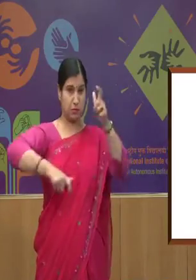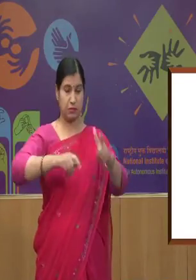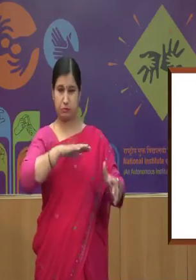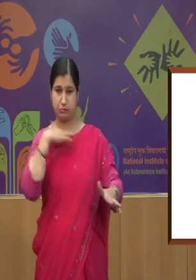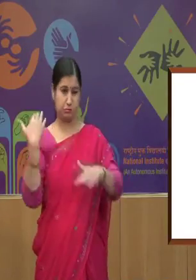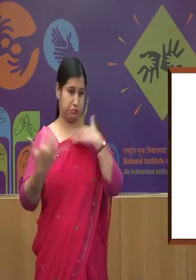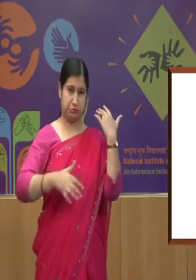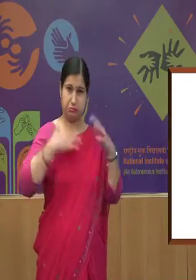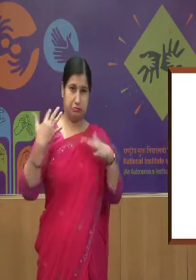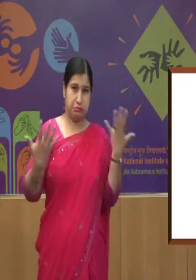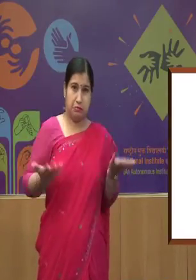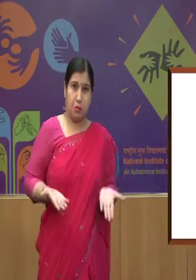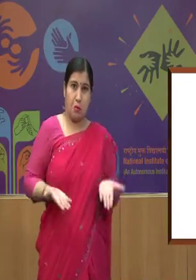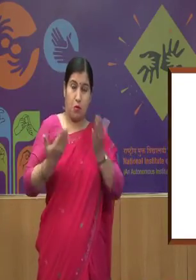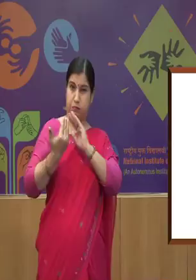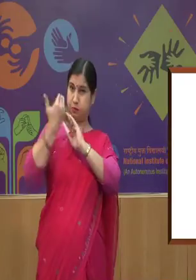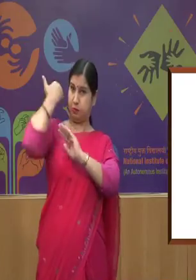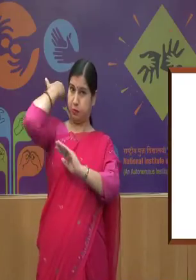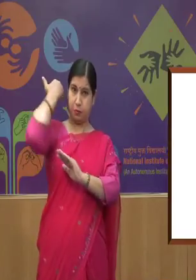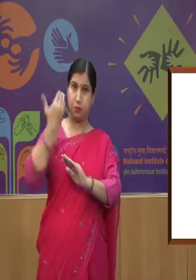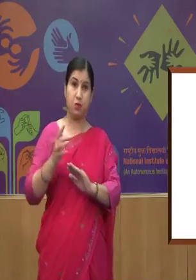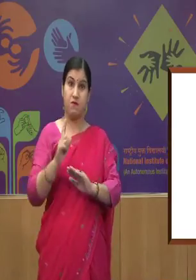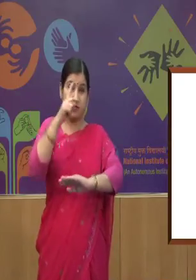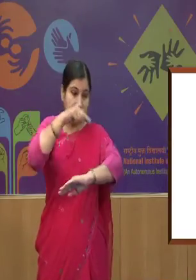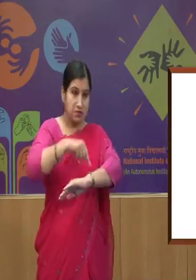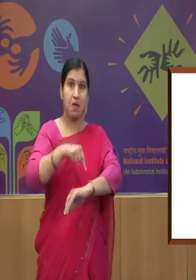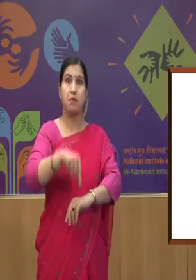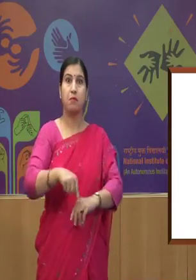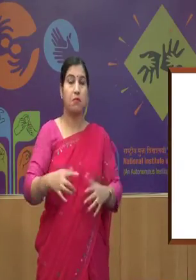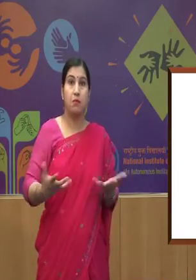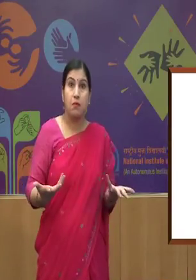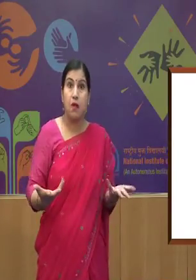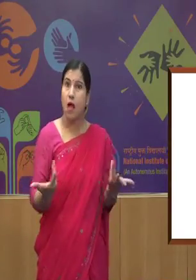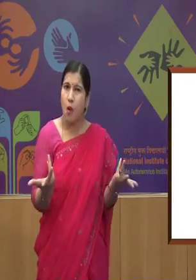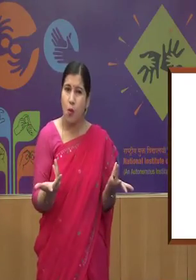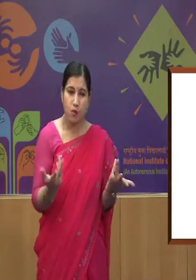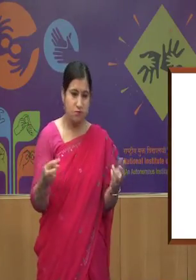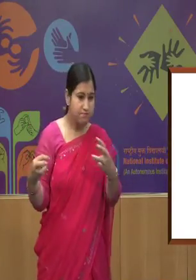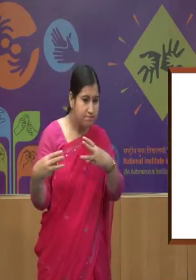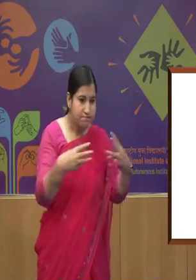war fought in the past. But how?